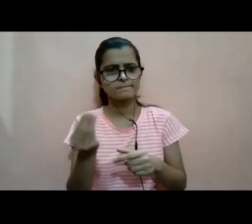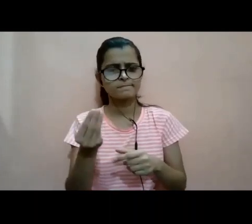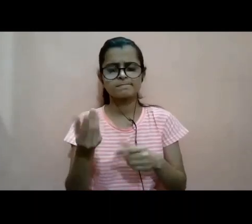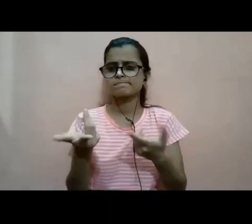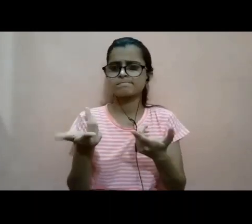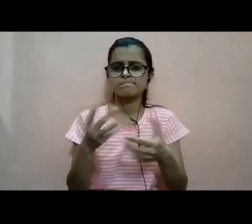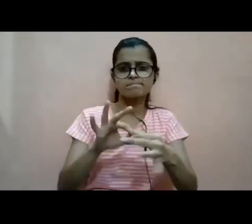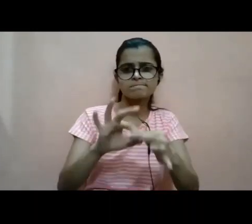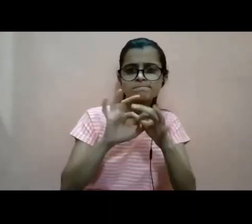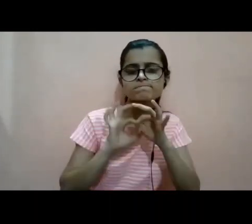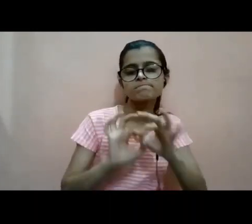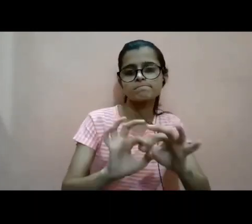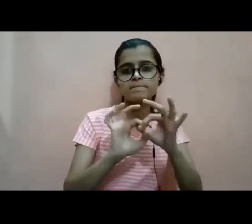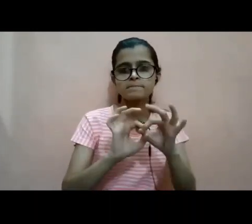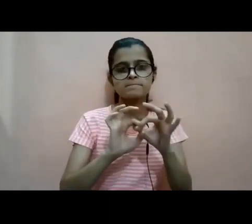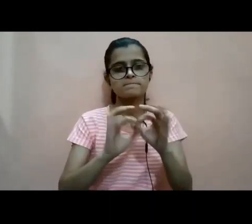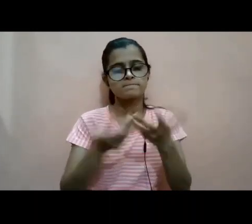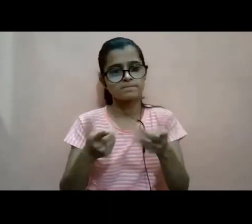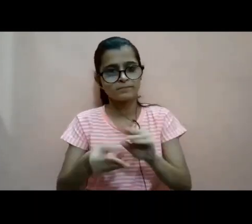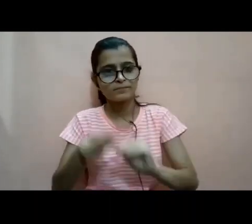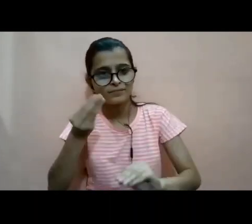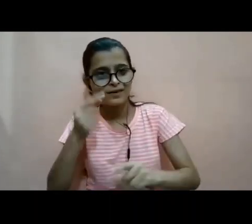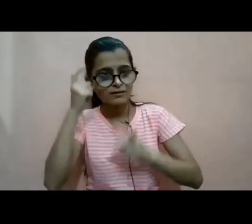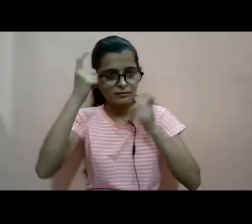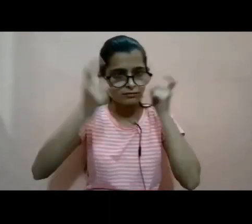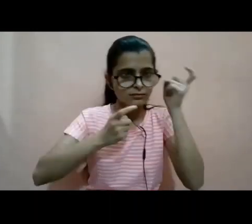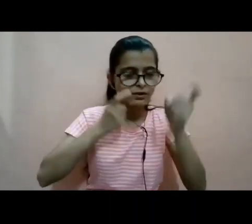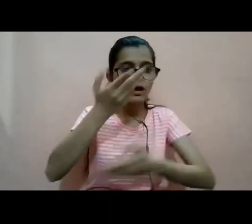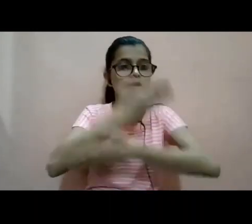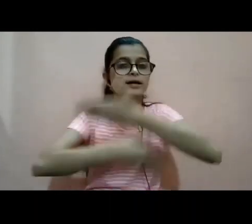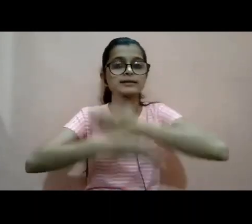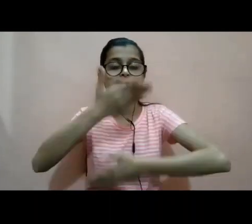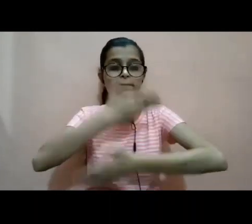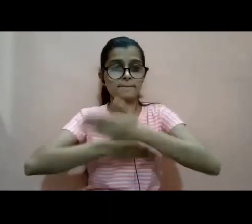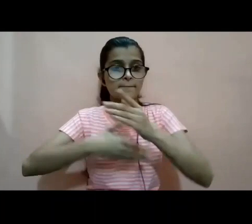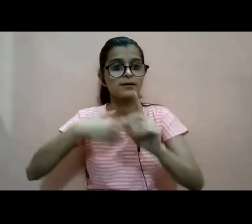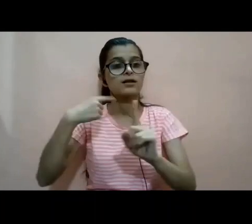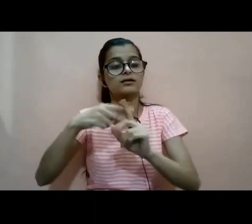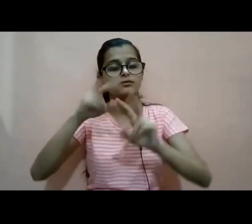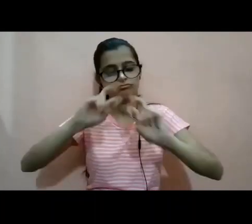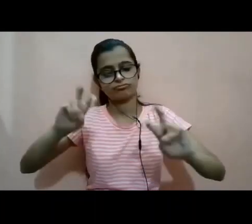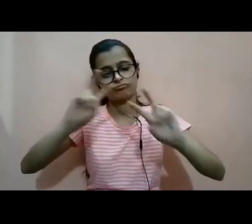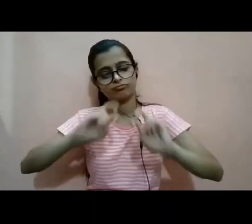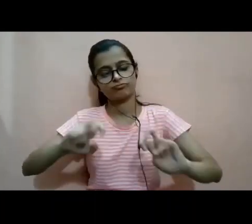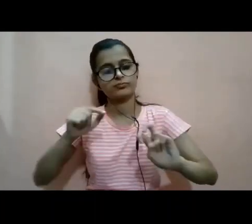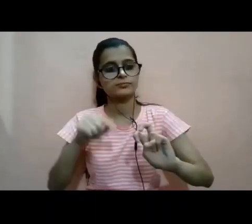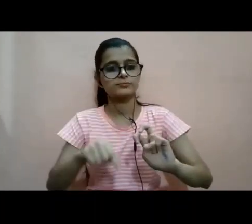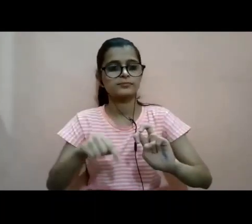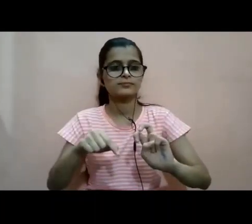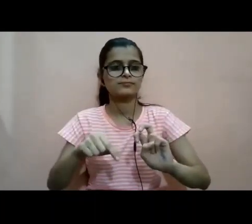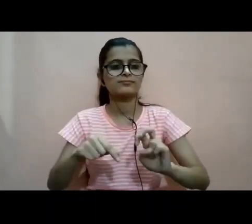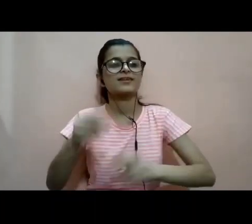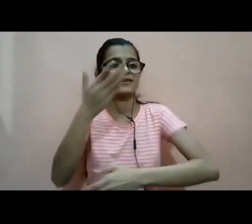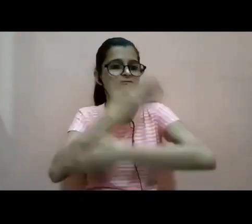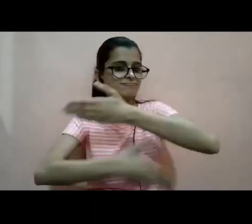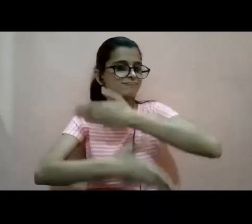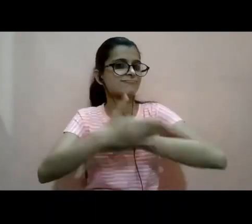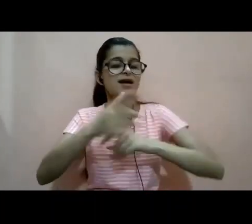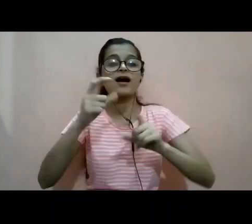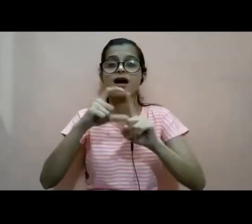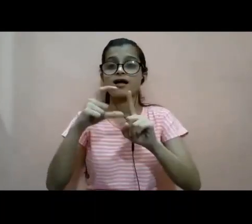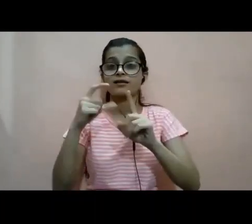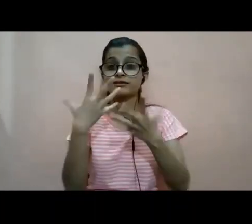time thinking with disability as we reset what it means to desire. Thank